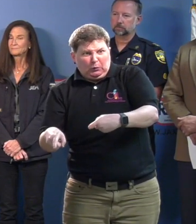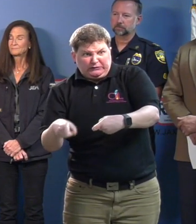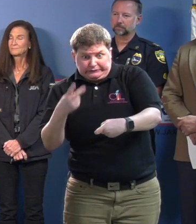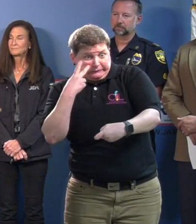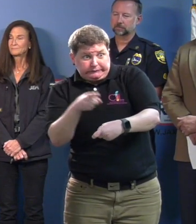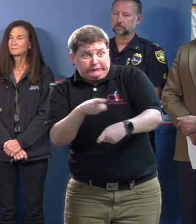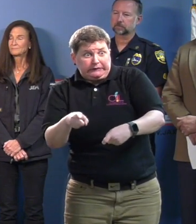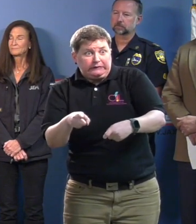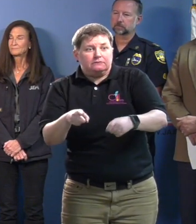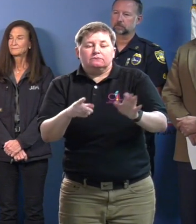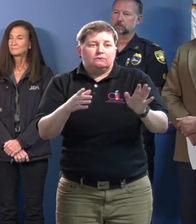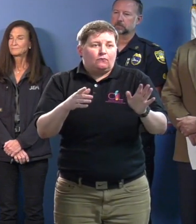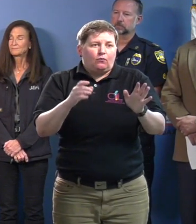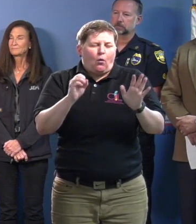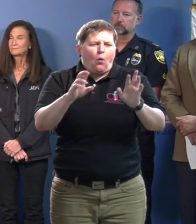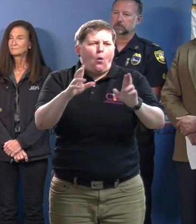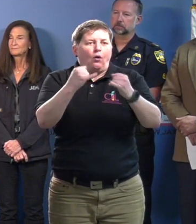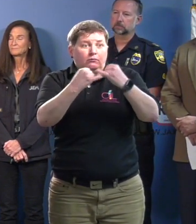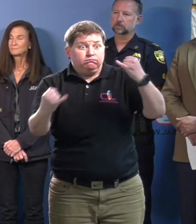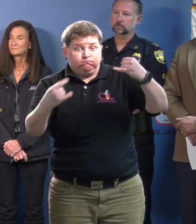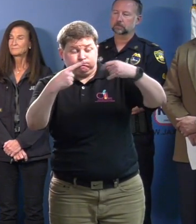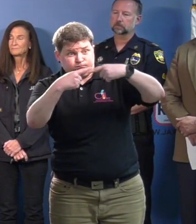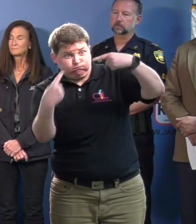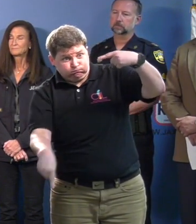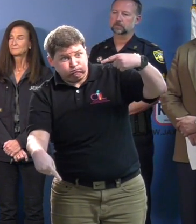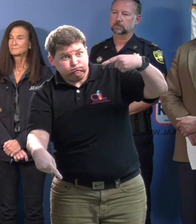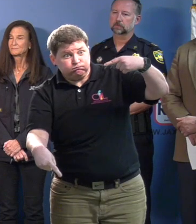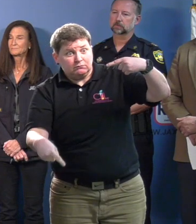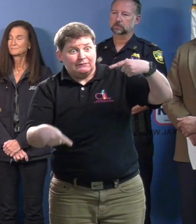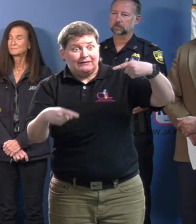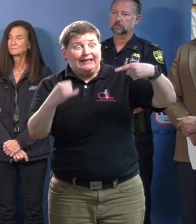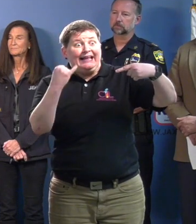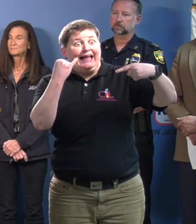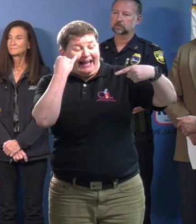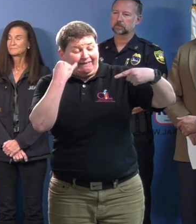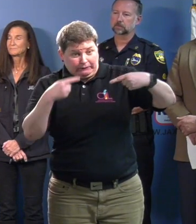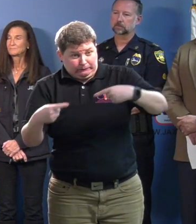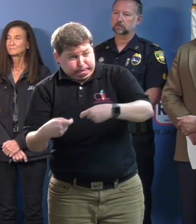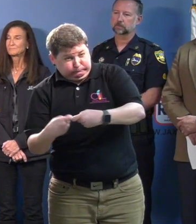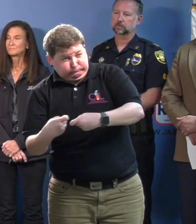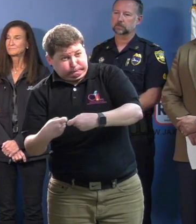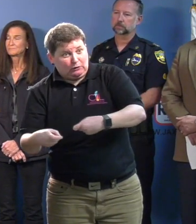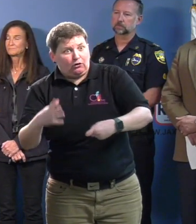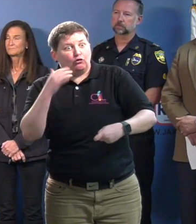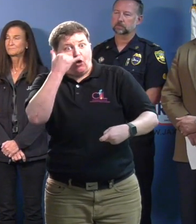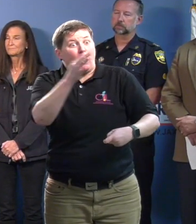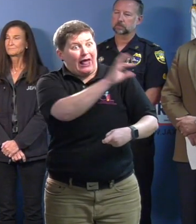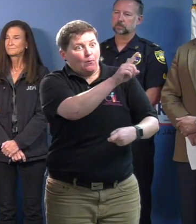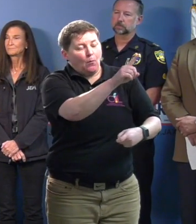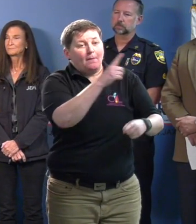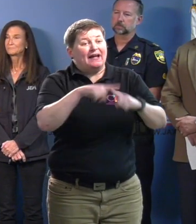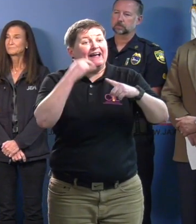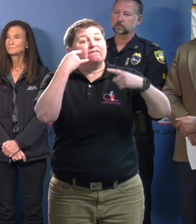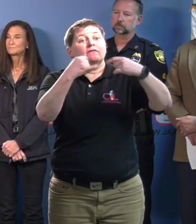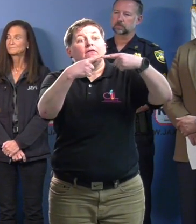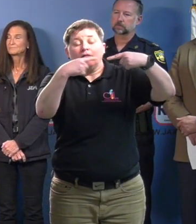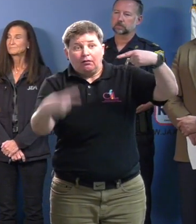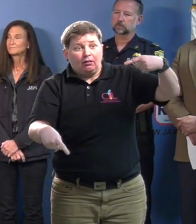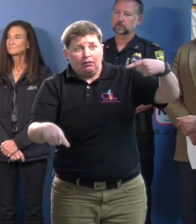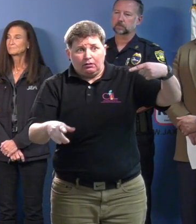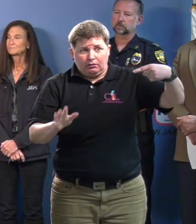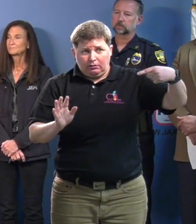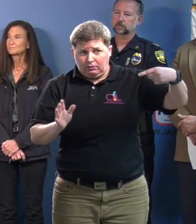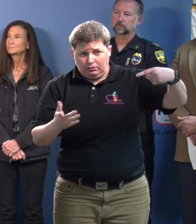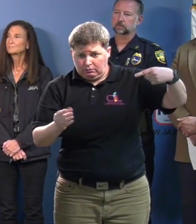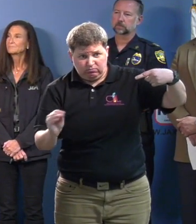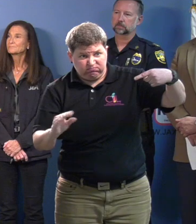or if you see a down power line that is live, you should probably call 911. If you see a down power line that is just down, call 630-CITY. If you think it's an